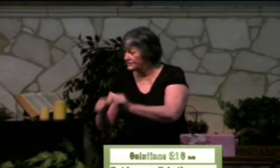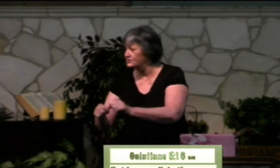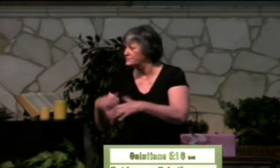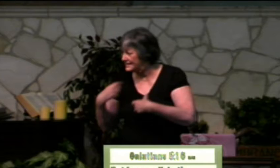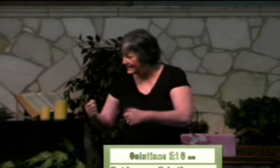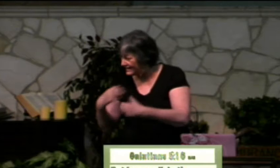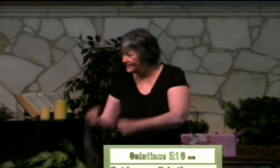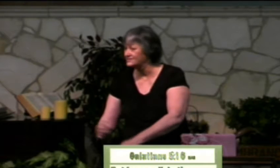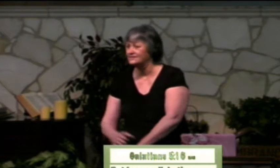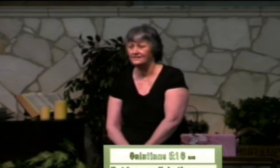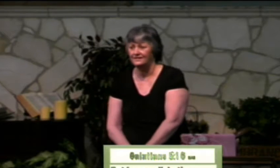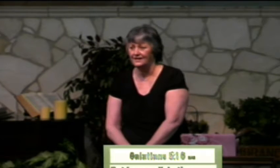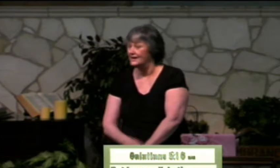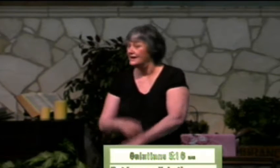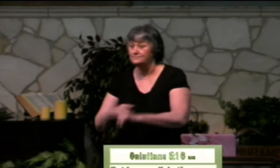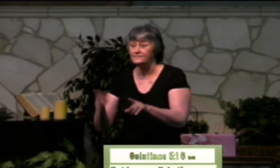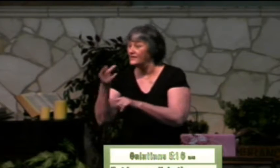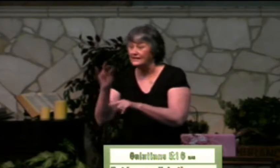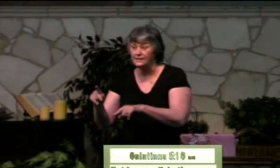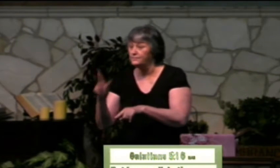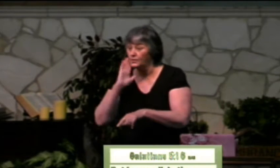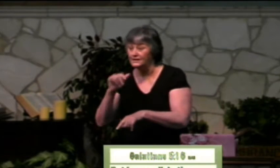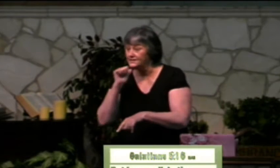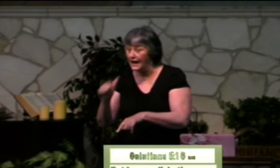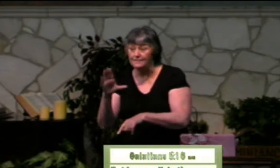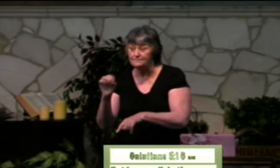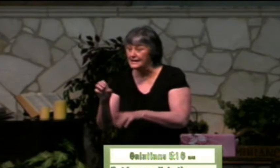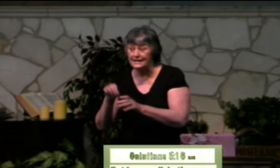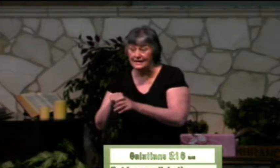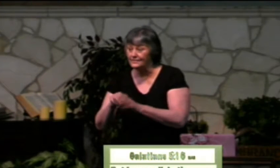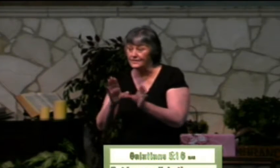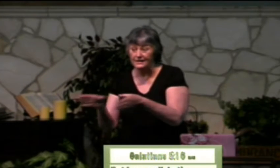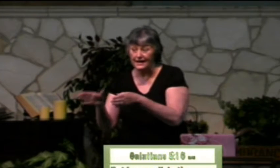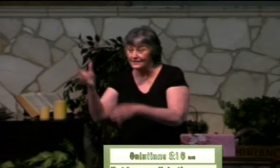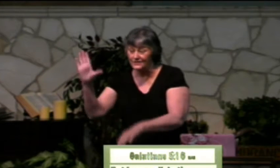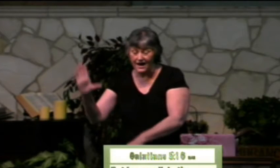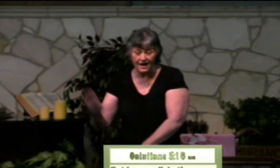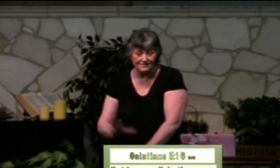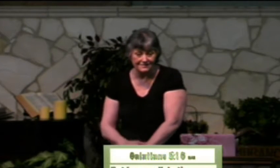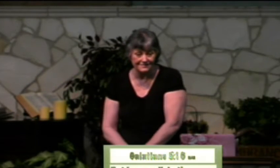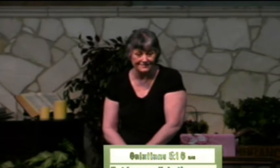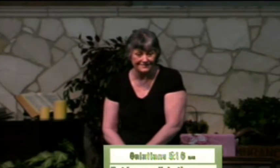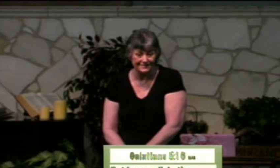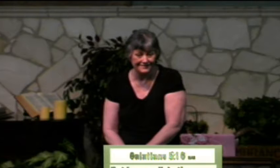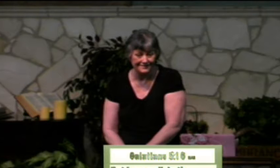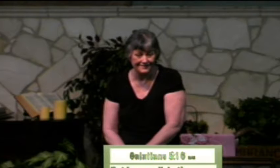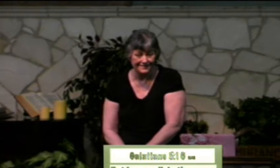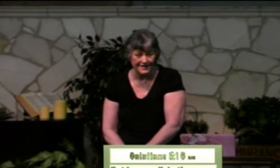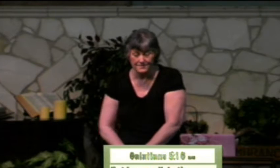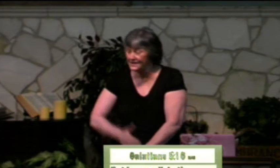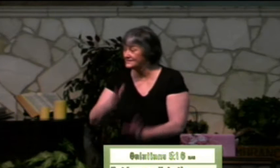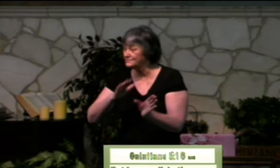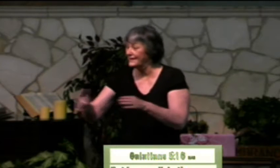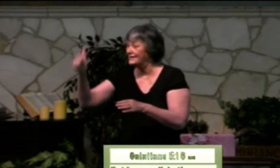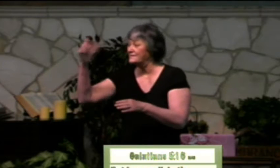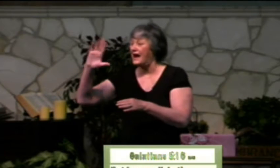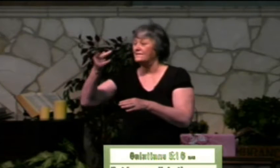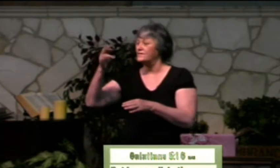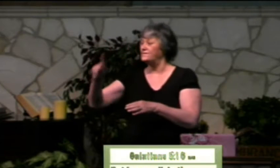to be healed. But Philip would not be in the plan of God, because the plan of God for Philip